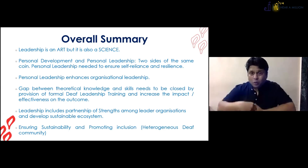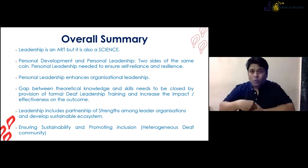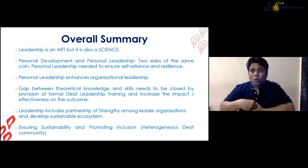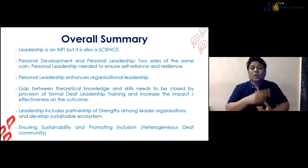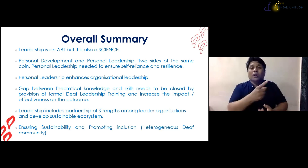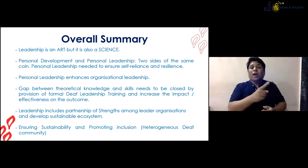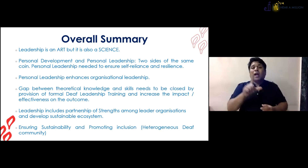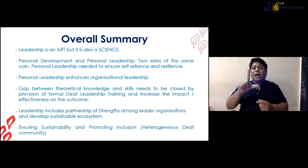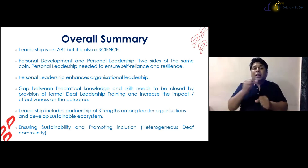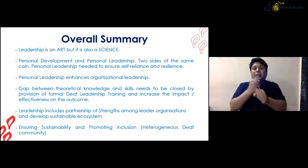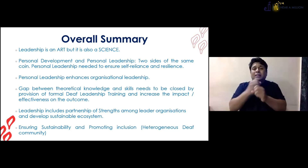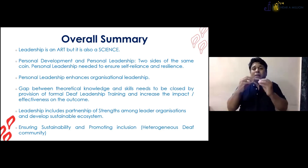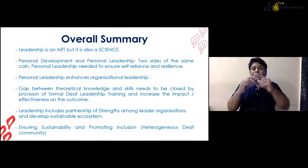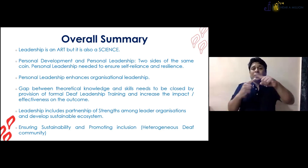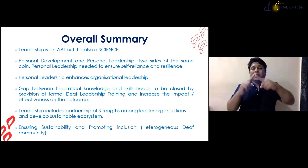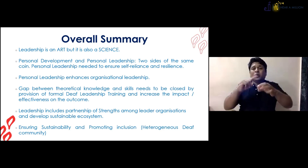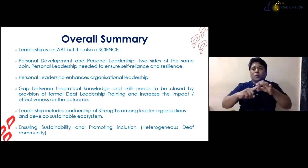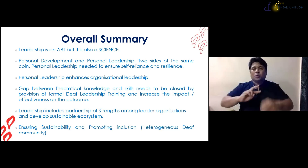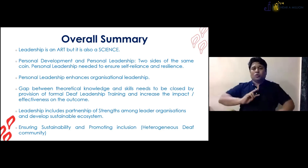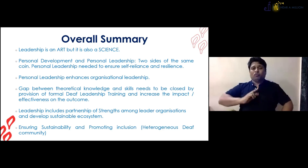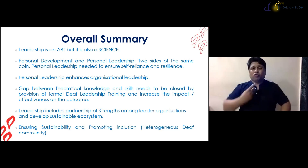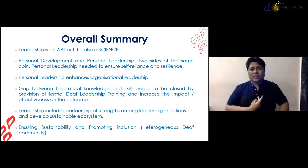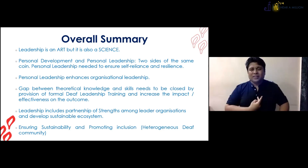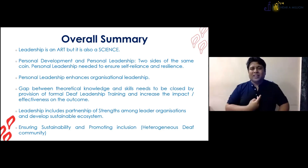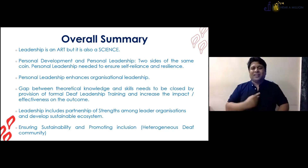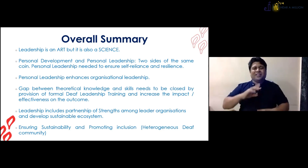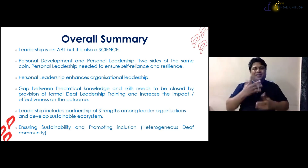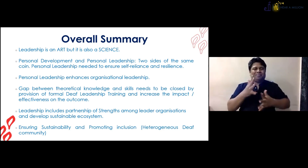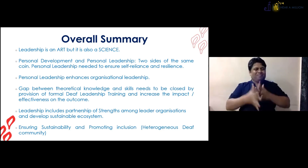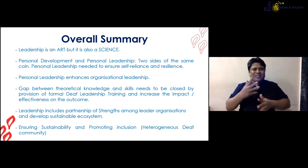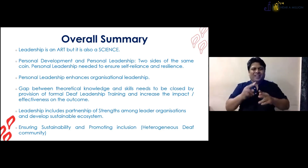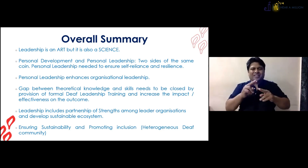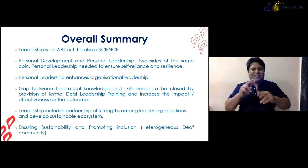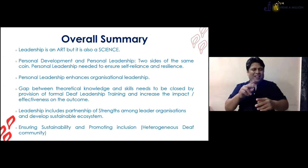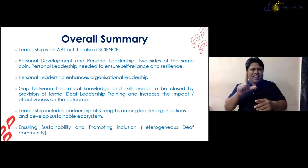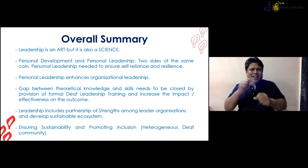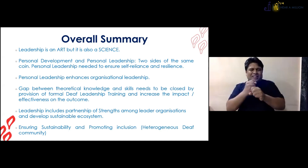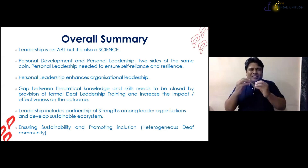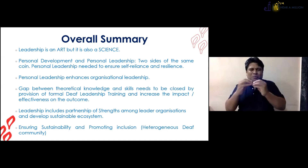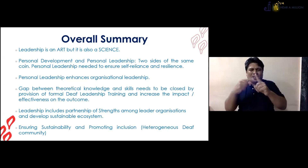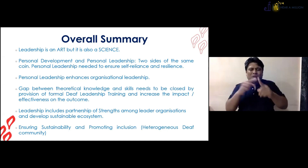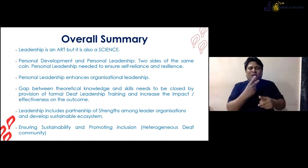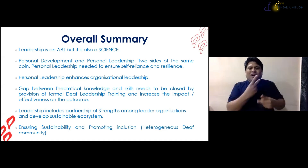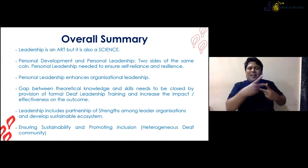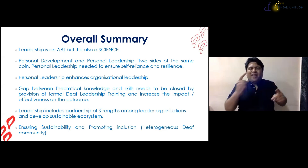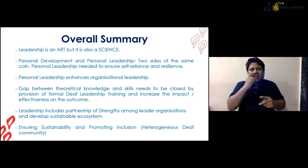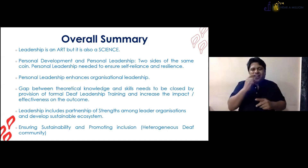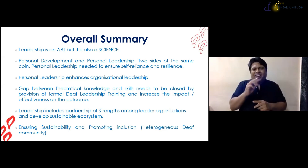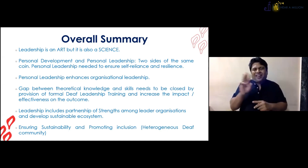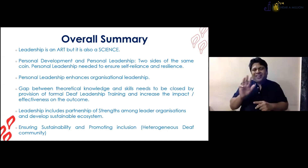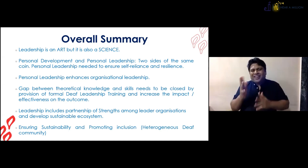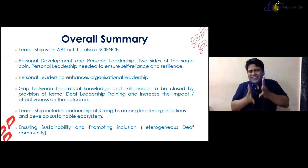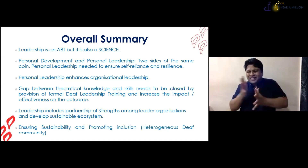Doesn't matter if there's a deaf blind person, if there's a deaf LGBTQ person, or a trans deaf person, I don't know the sign.